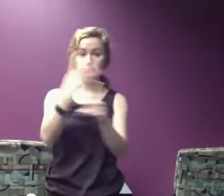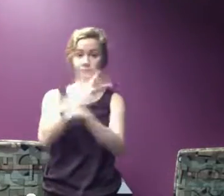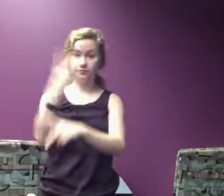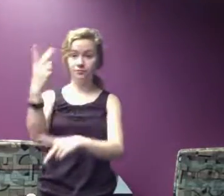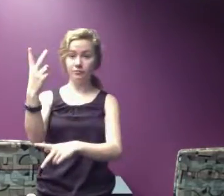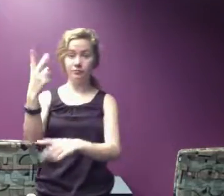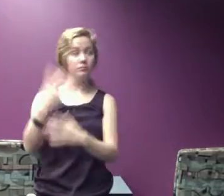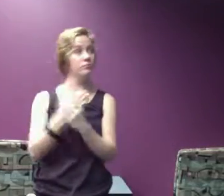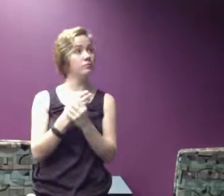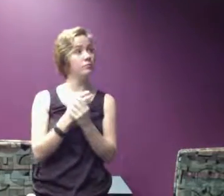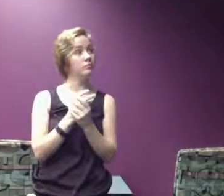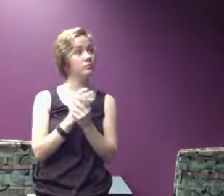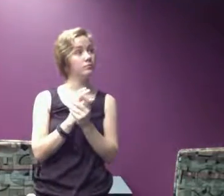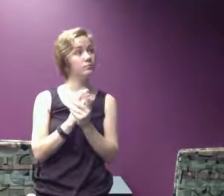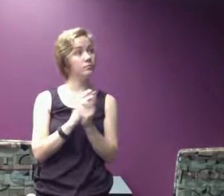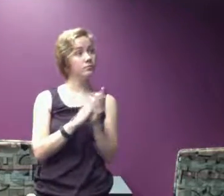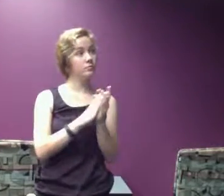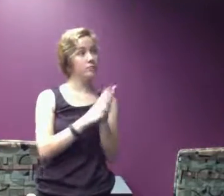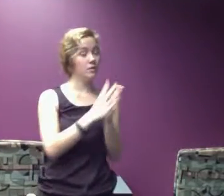so 3 times 2